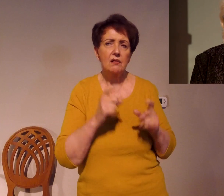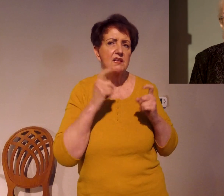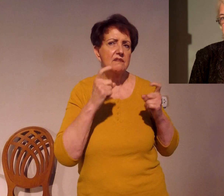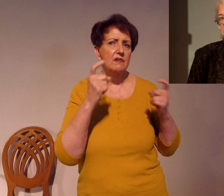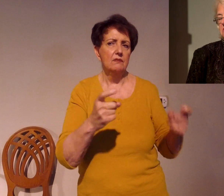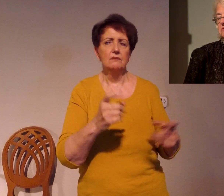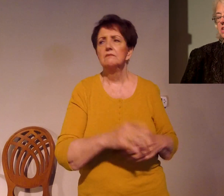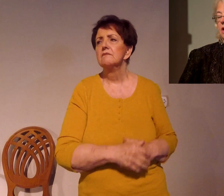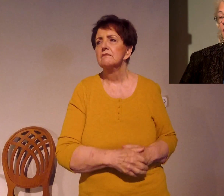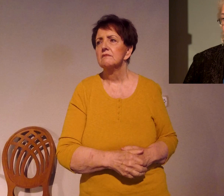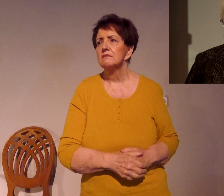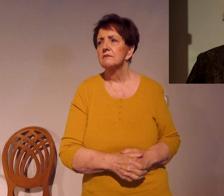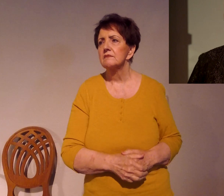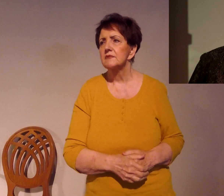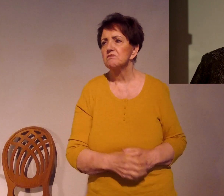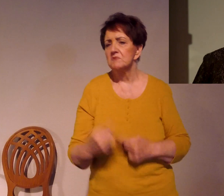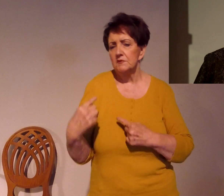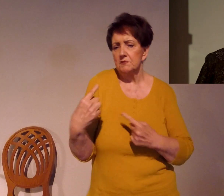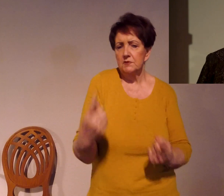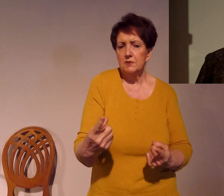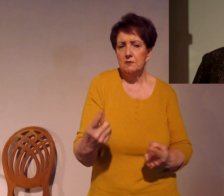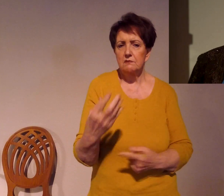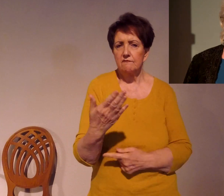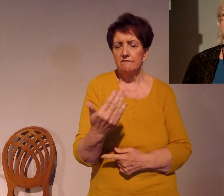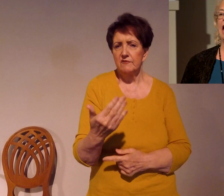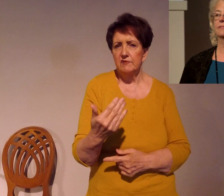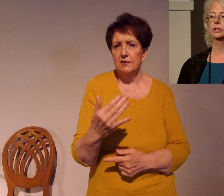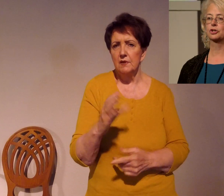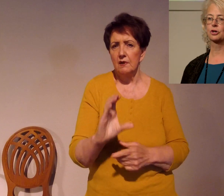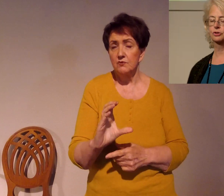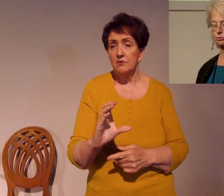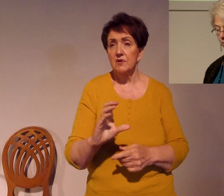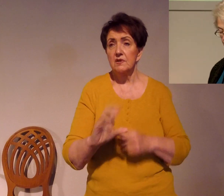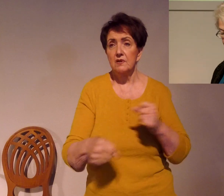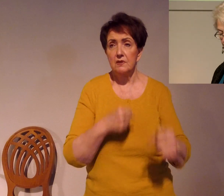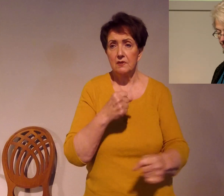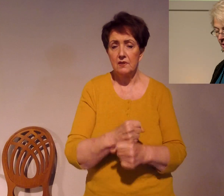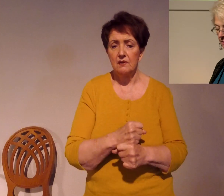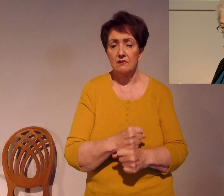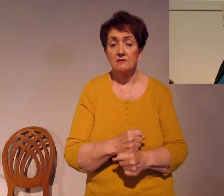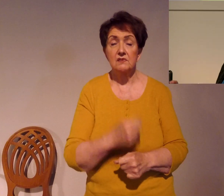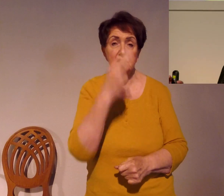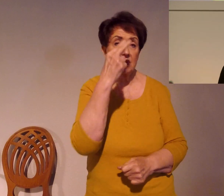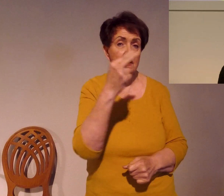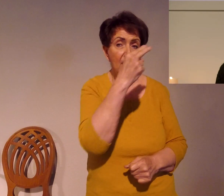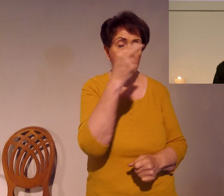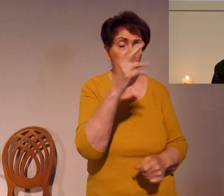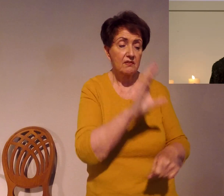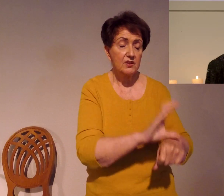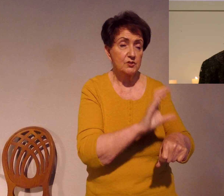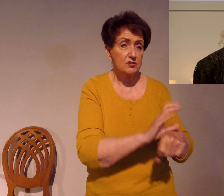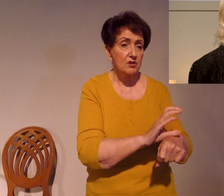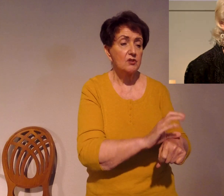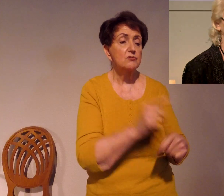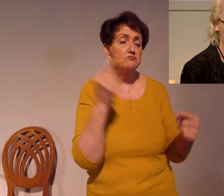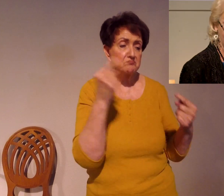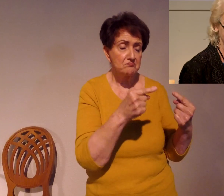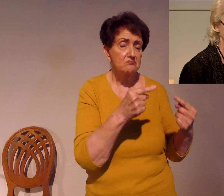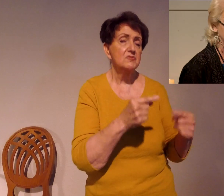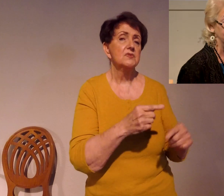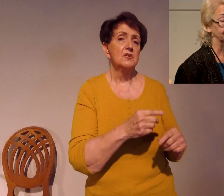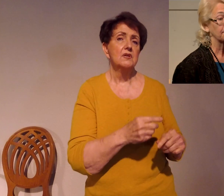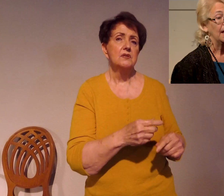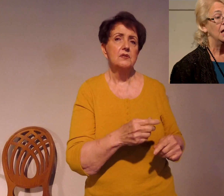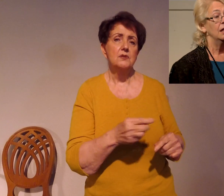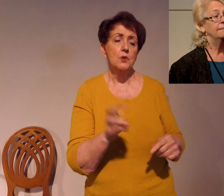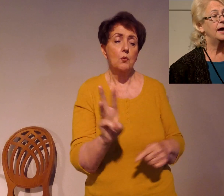for 1,500 years, when the Catholic Church was the primary religious organization in the